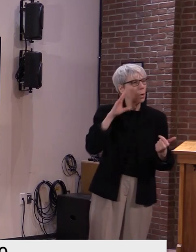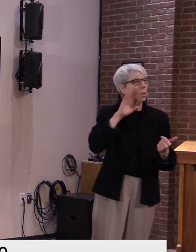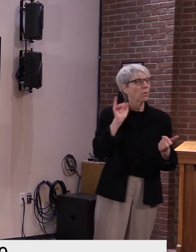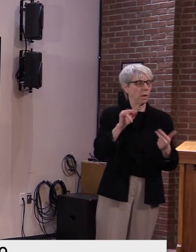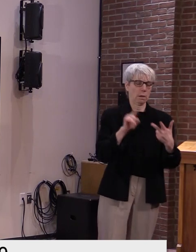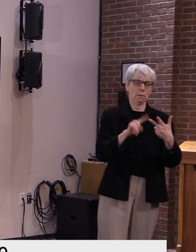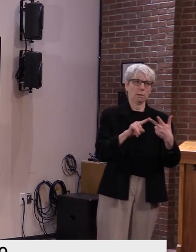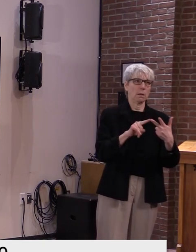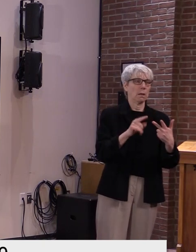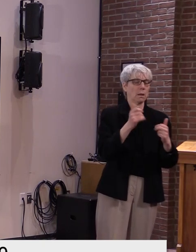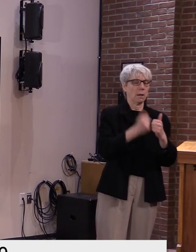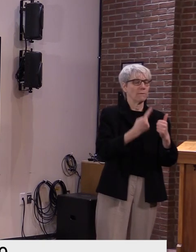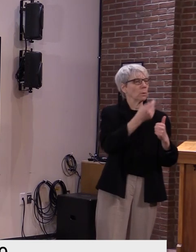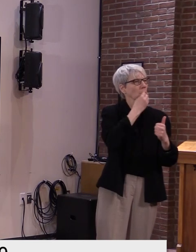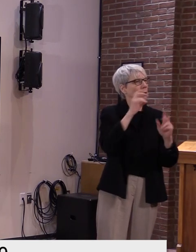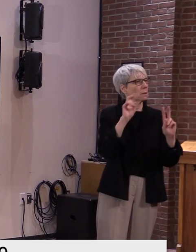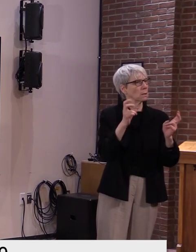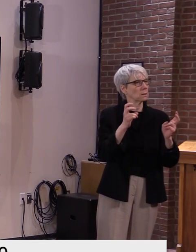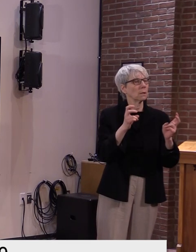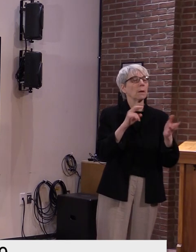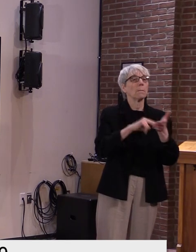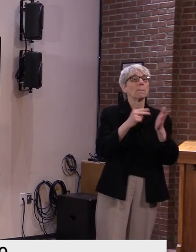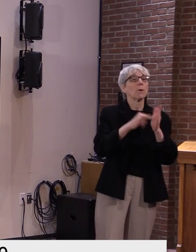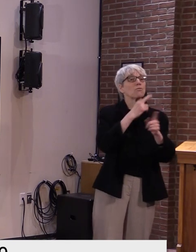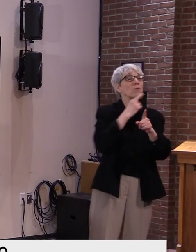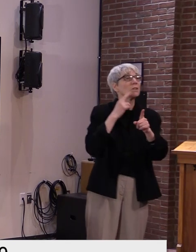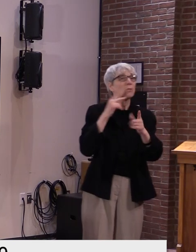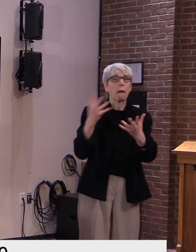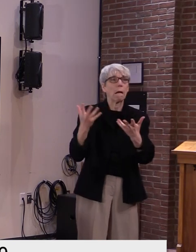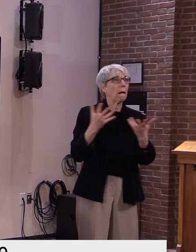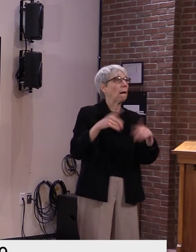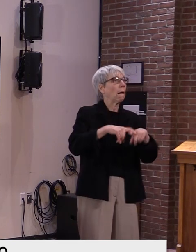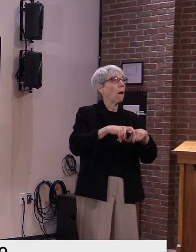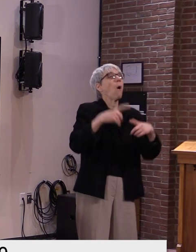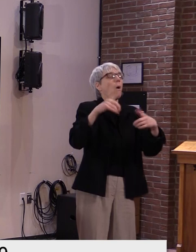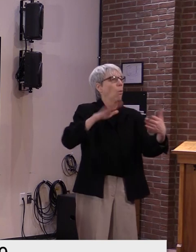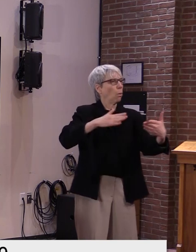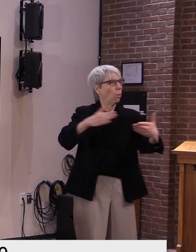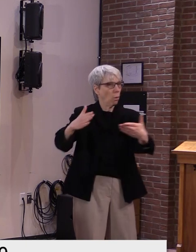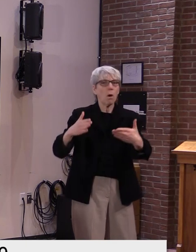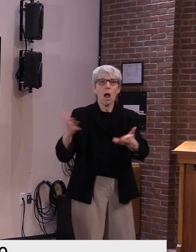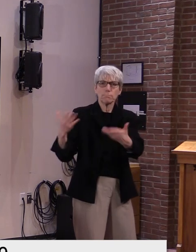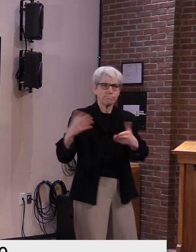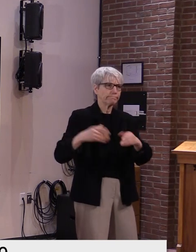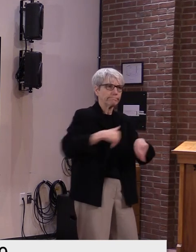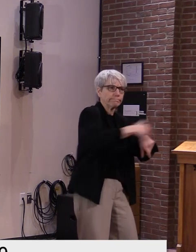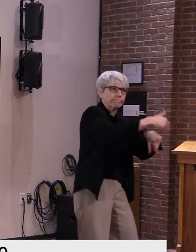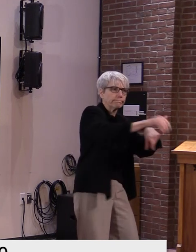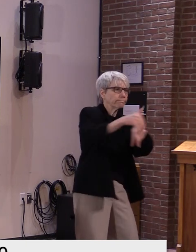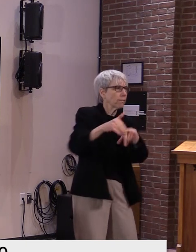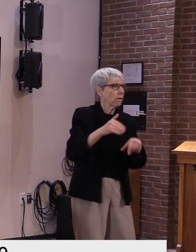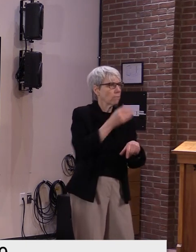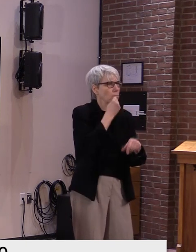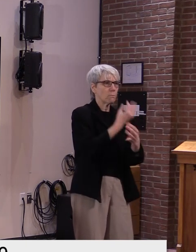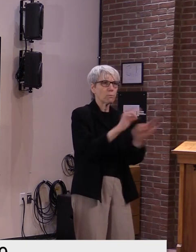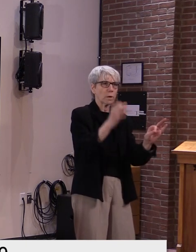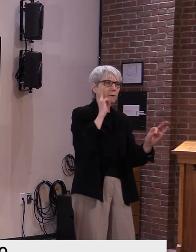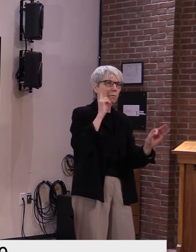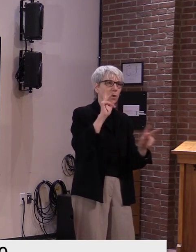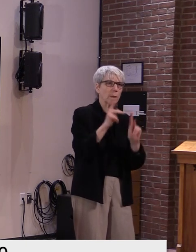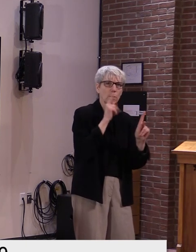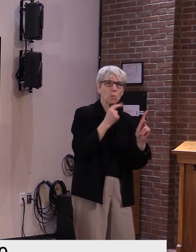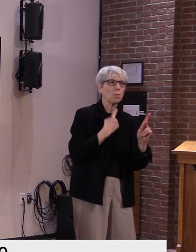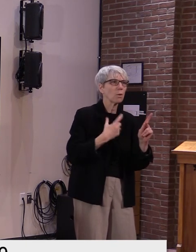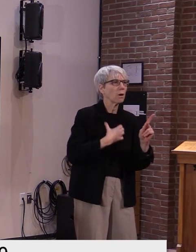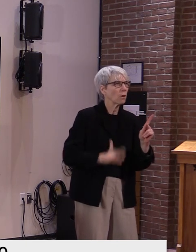provides meals from restaurants to families in need, how are we preparing, I guess, first off, for the need for